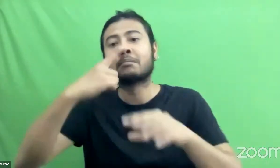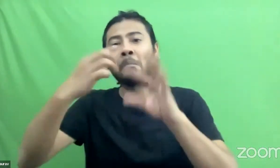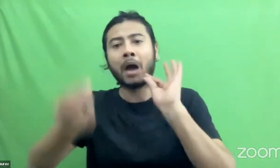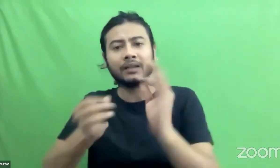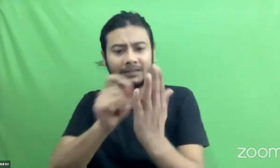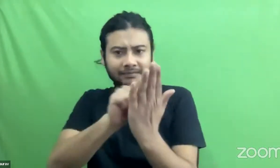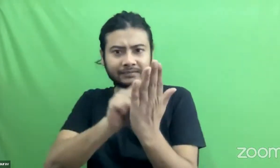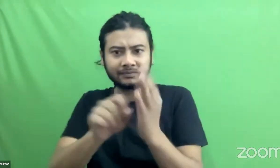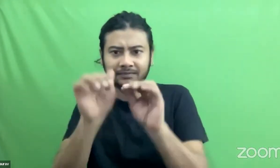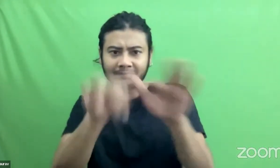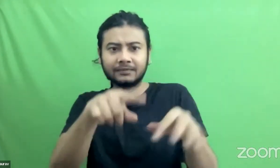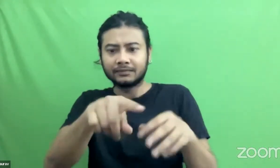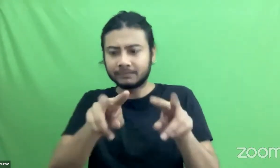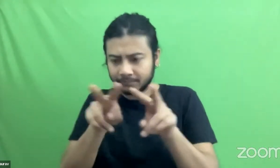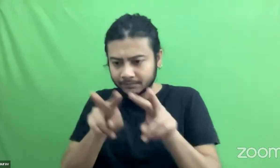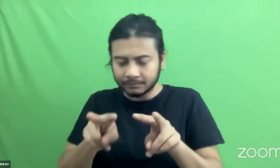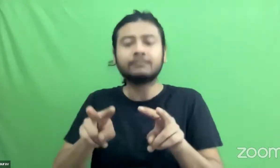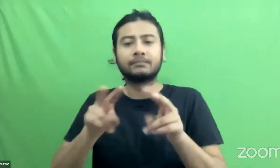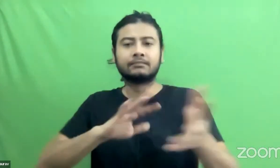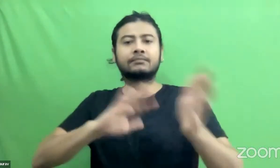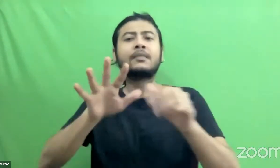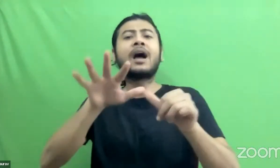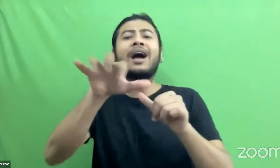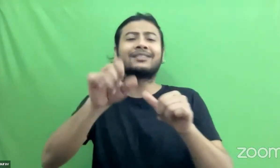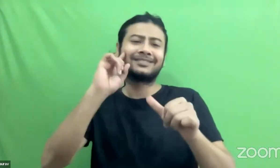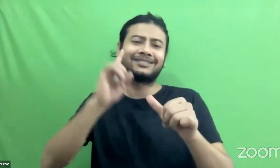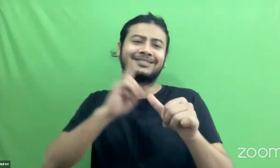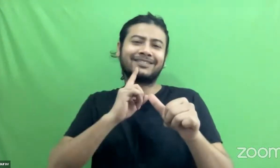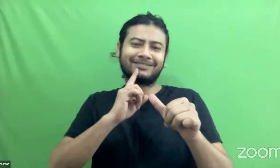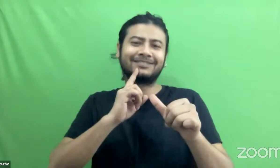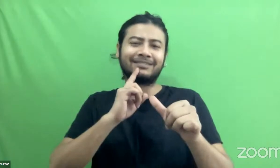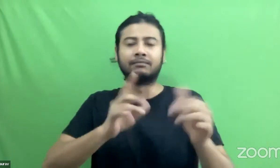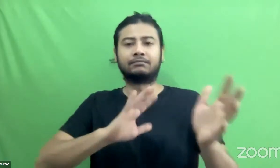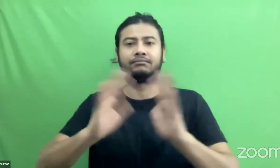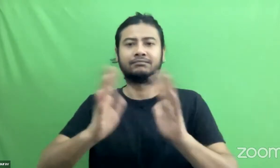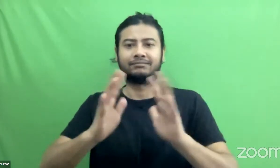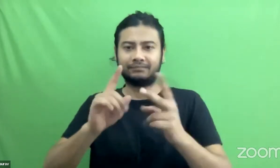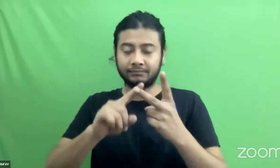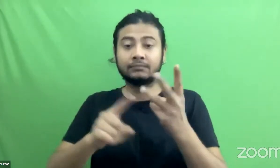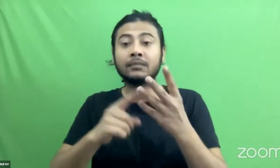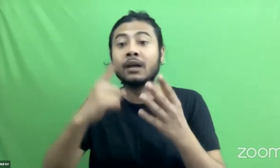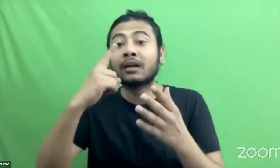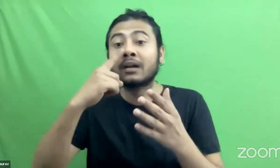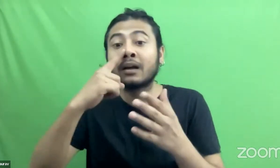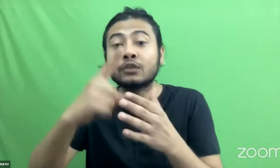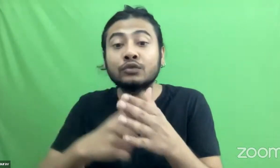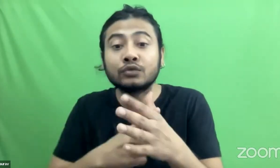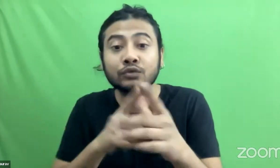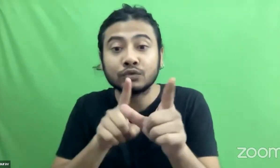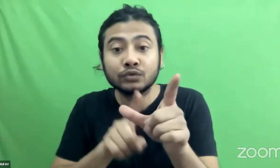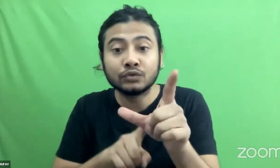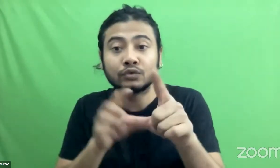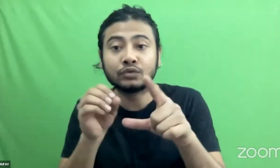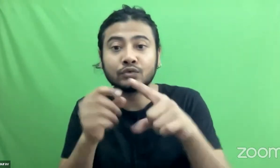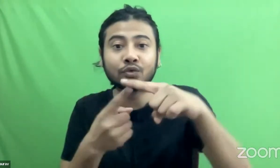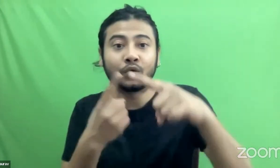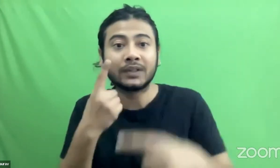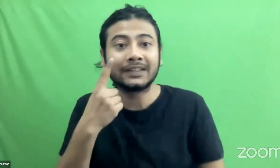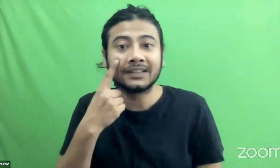in getting more and more videos for the, you know, this 108 Japa compilation that I'm